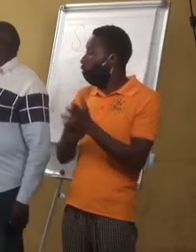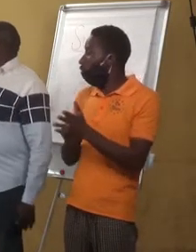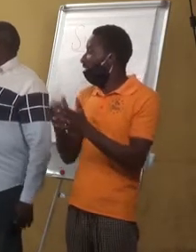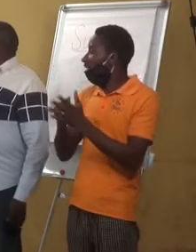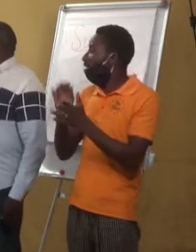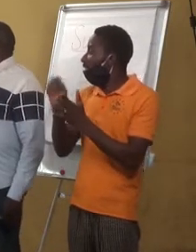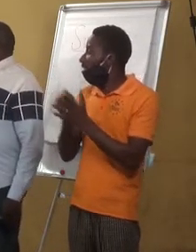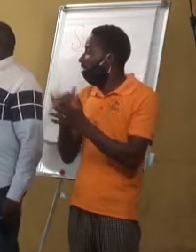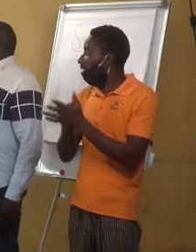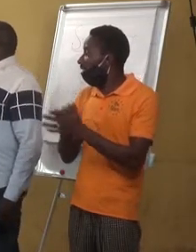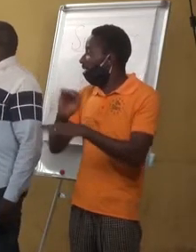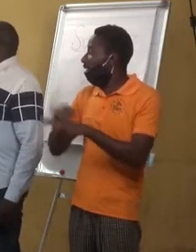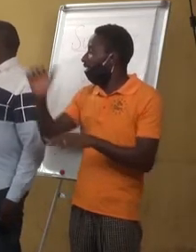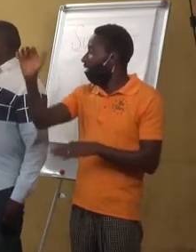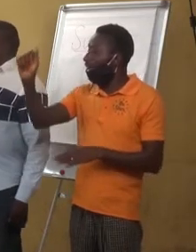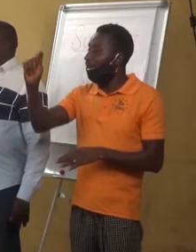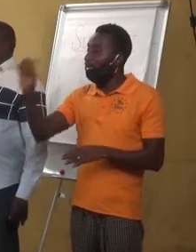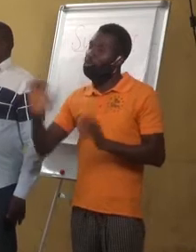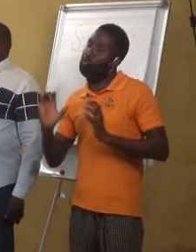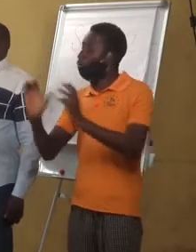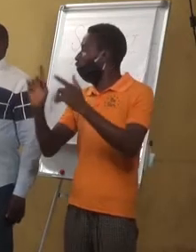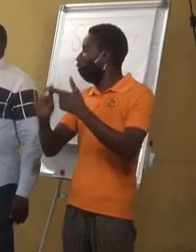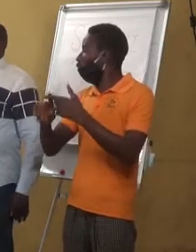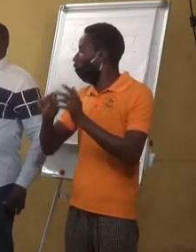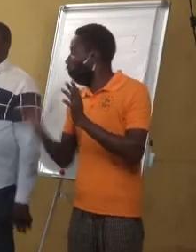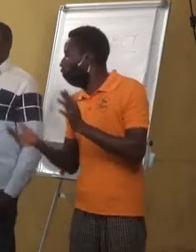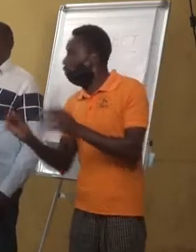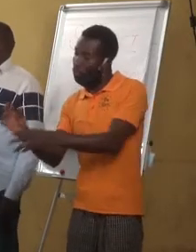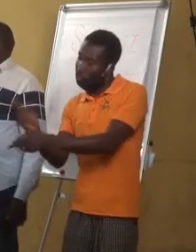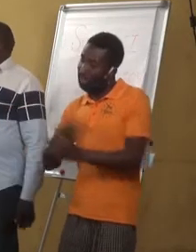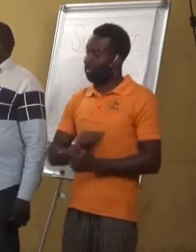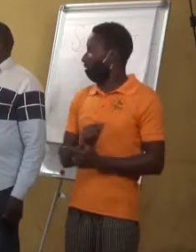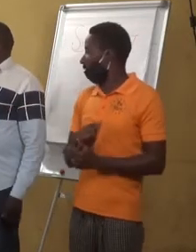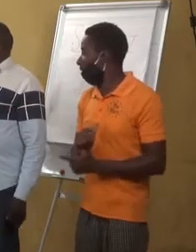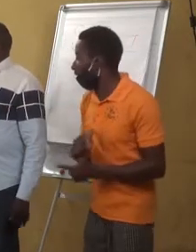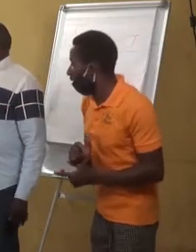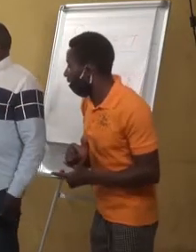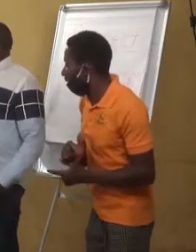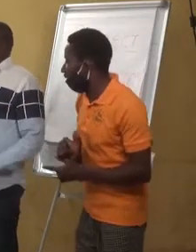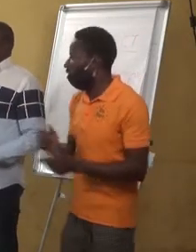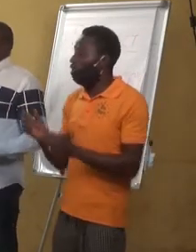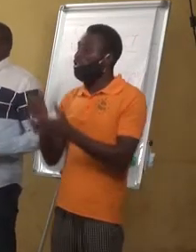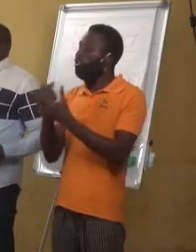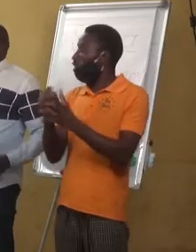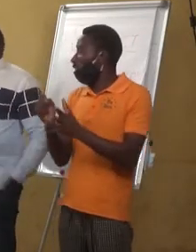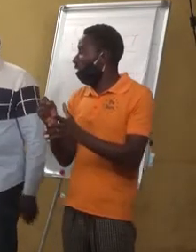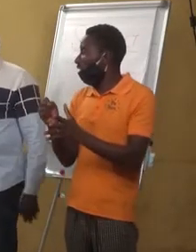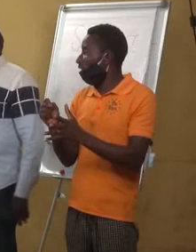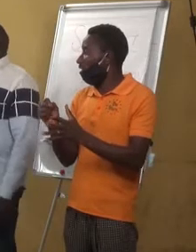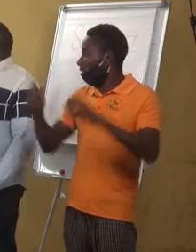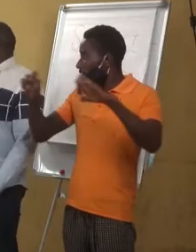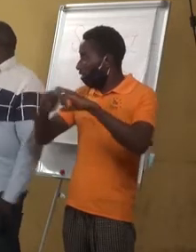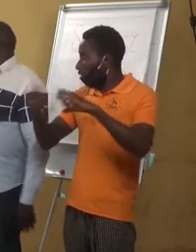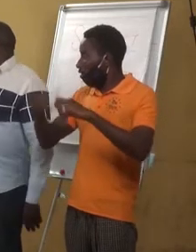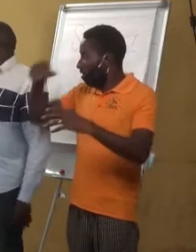that an atom continues to lose or gain. How do they attain this octet position or duplet position? Is by gaining